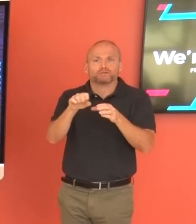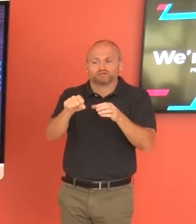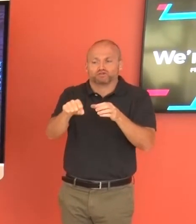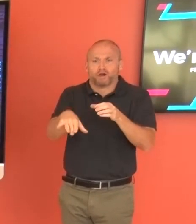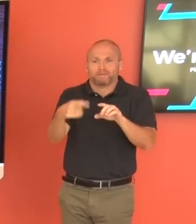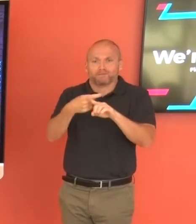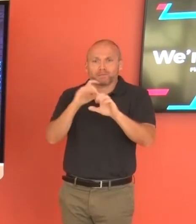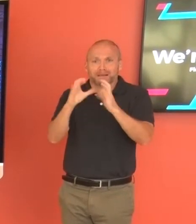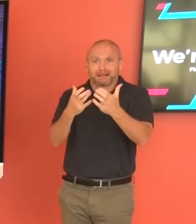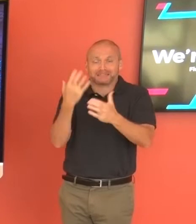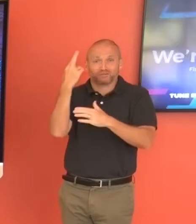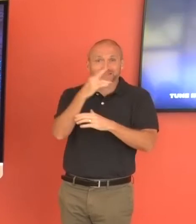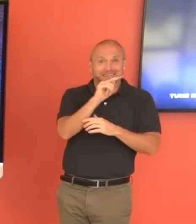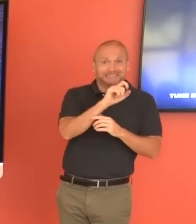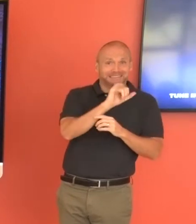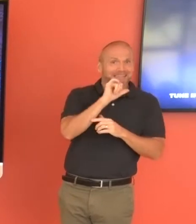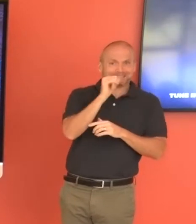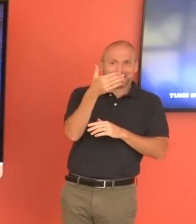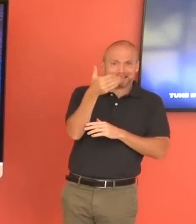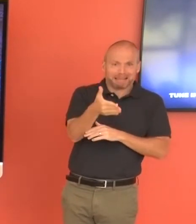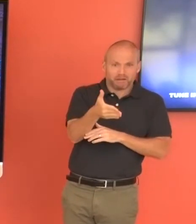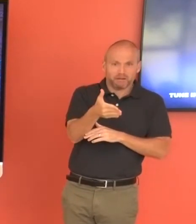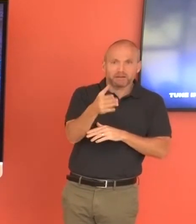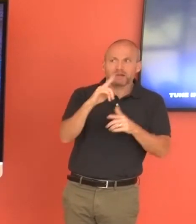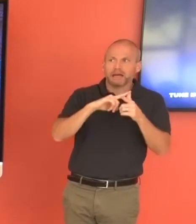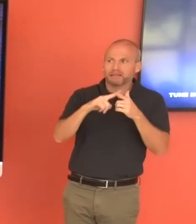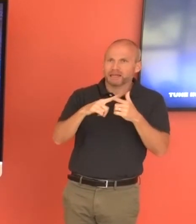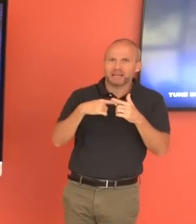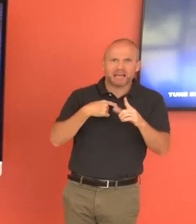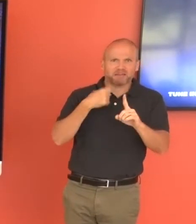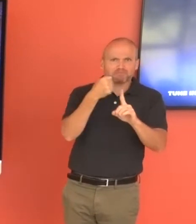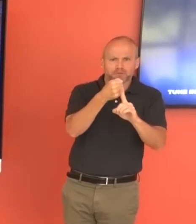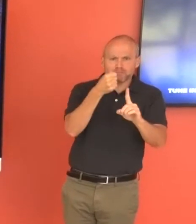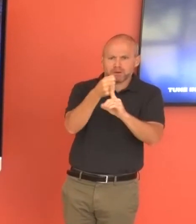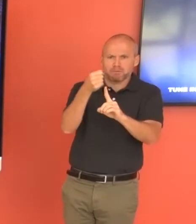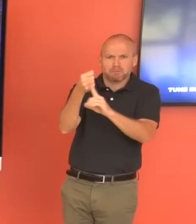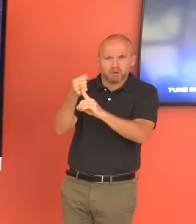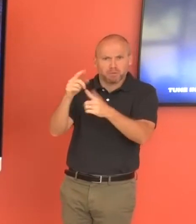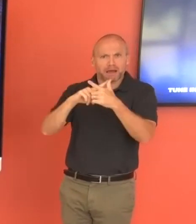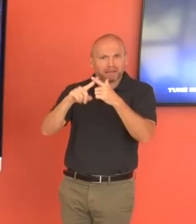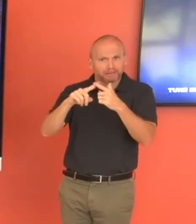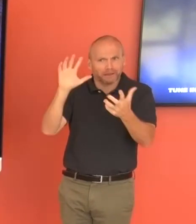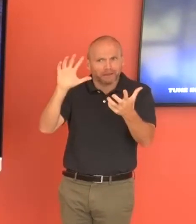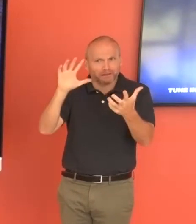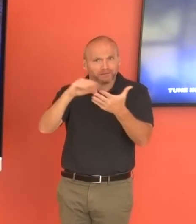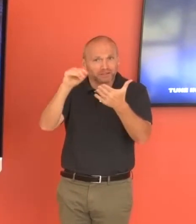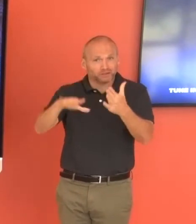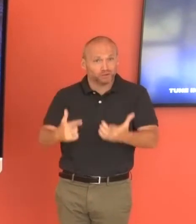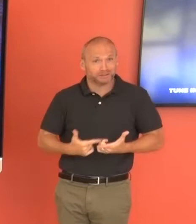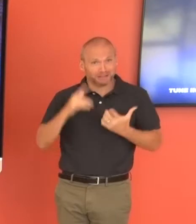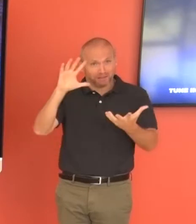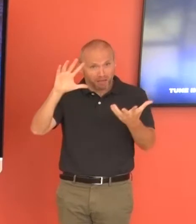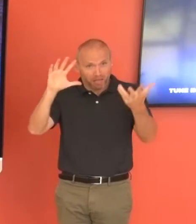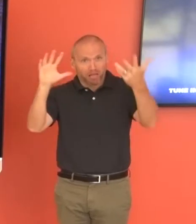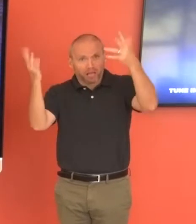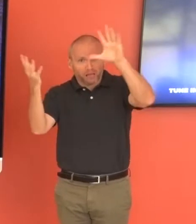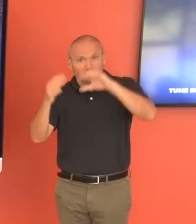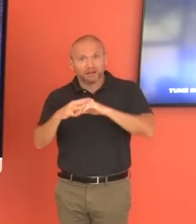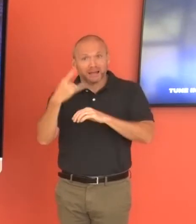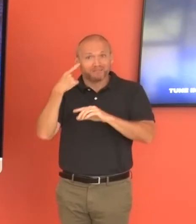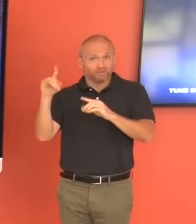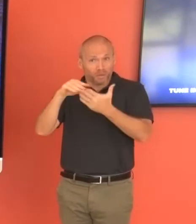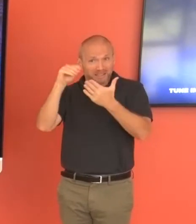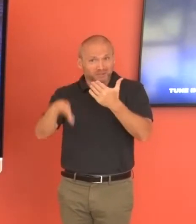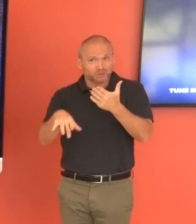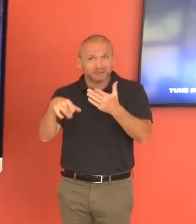class, and then we have this huge ripple effect, and then Pearl Harbor happens. And that disaster is in the eyes of the beholder of the